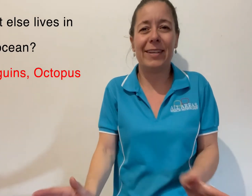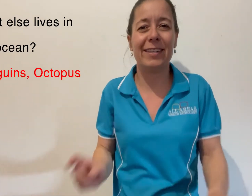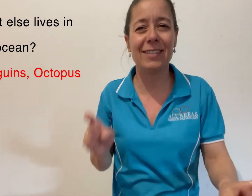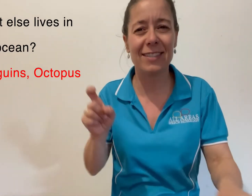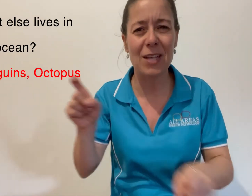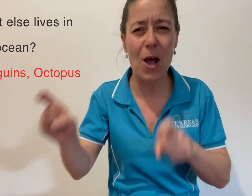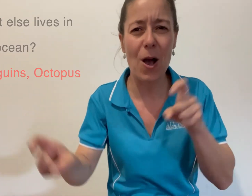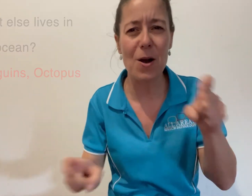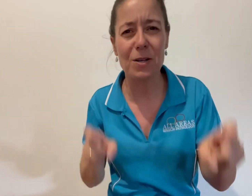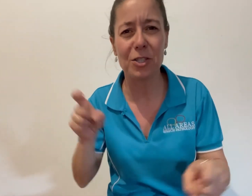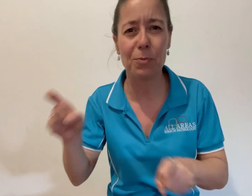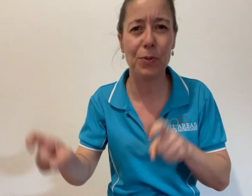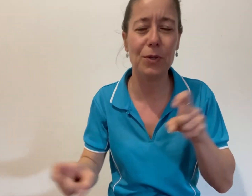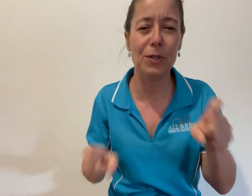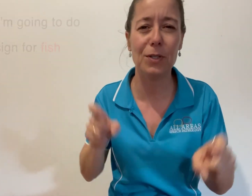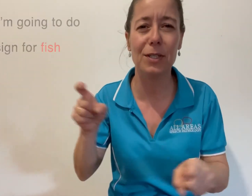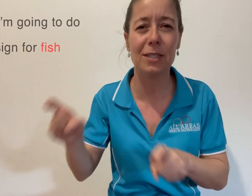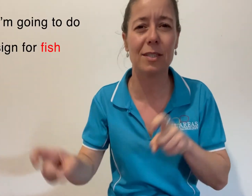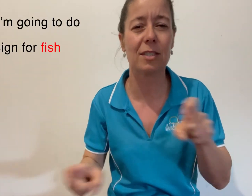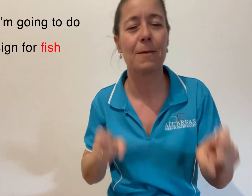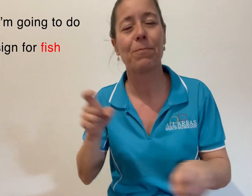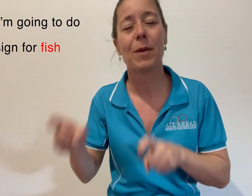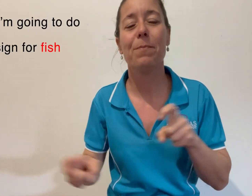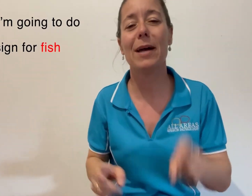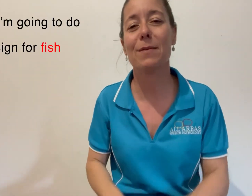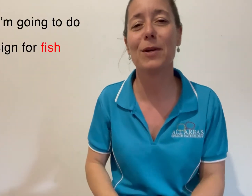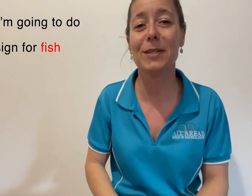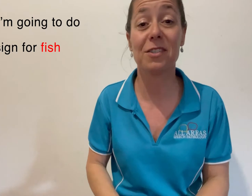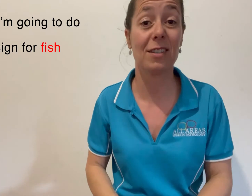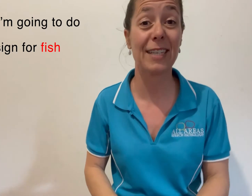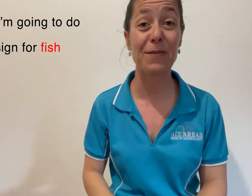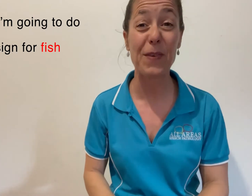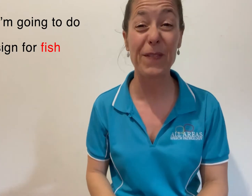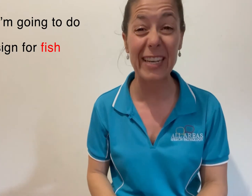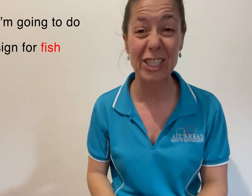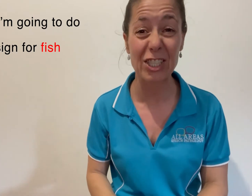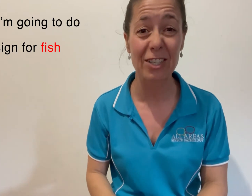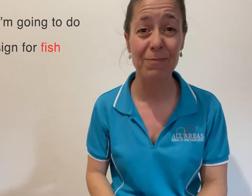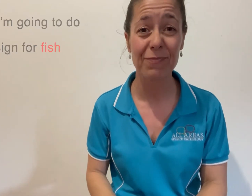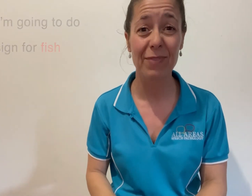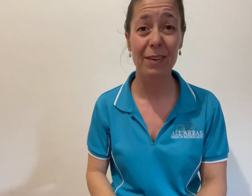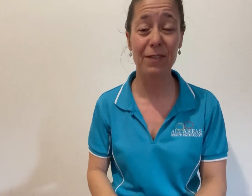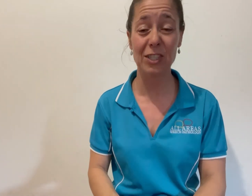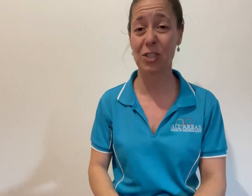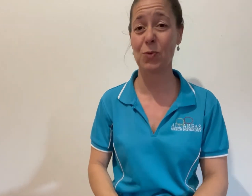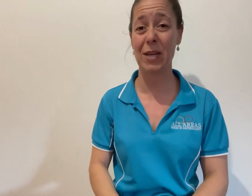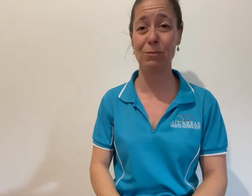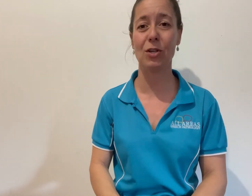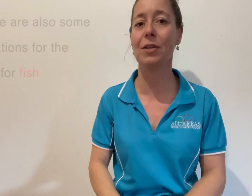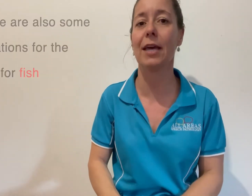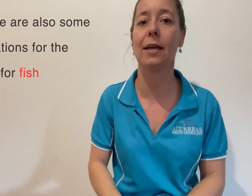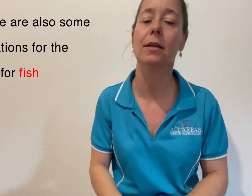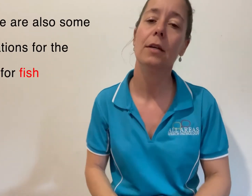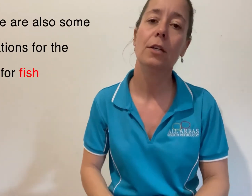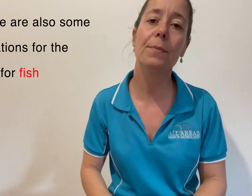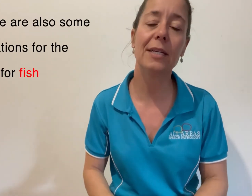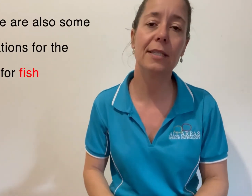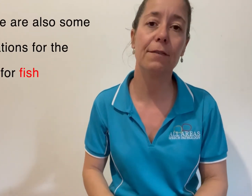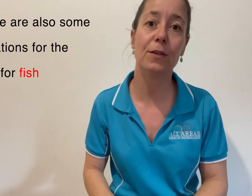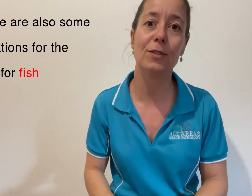Penguins, octopus, but I'm going to do the sign for fish. Fish swim, don't they? You might see a few